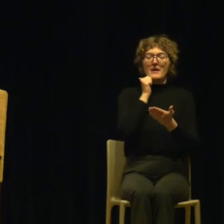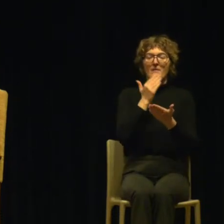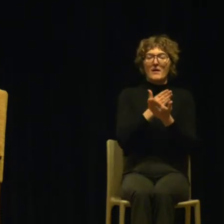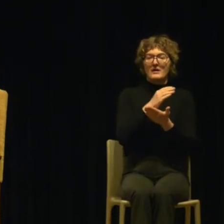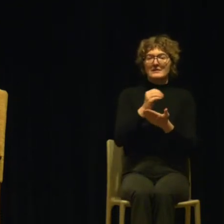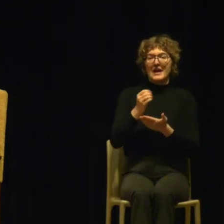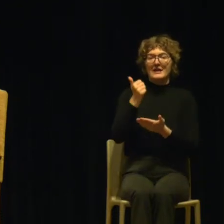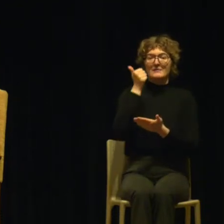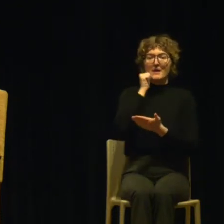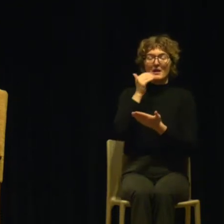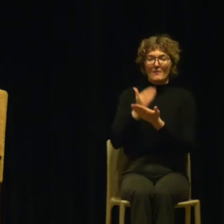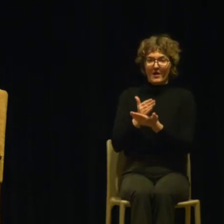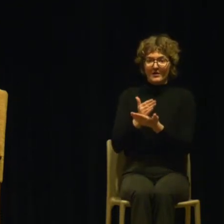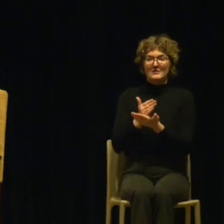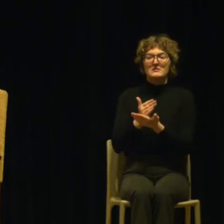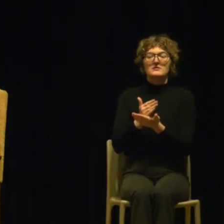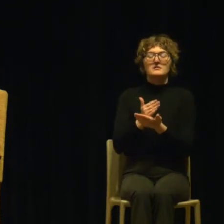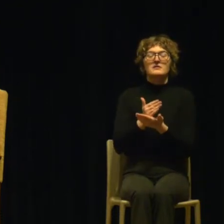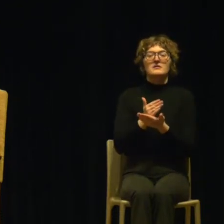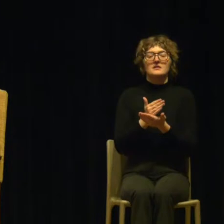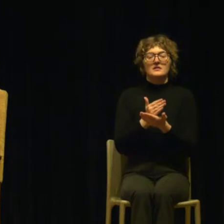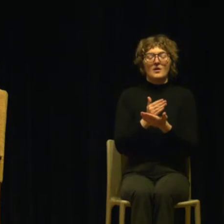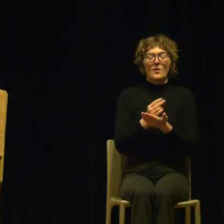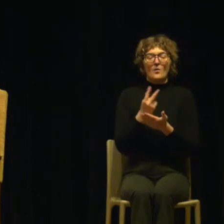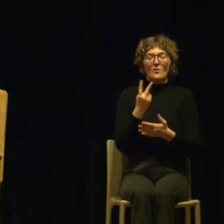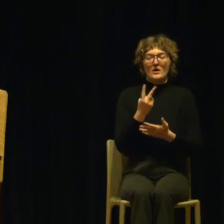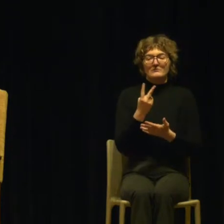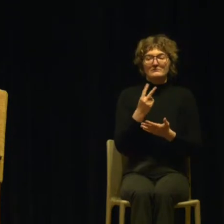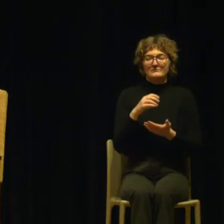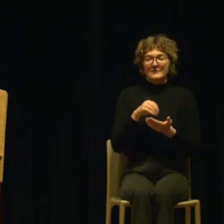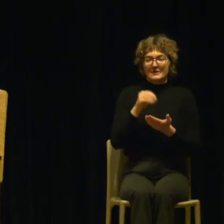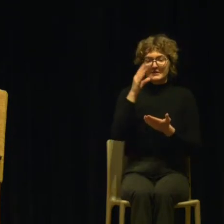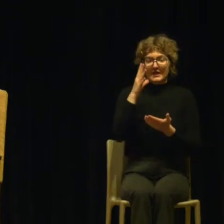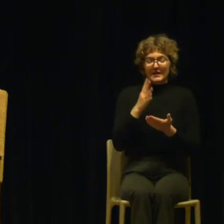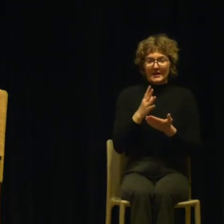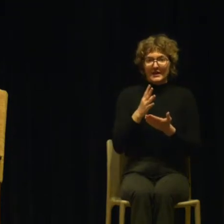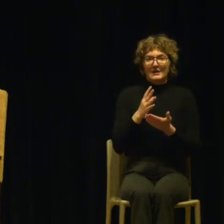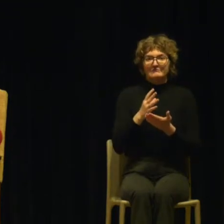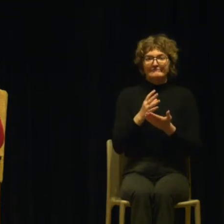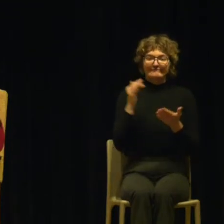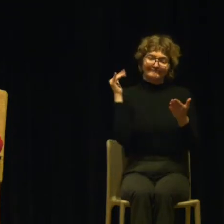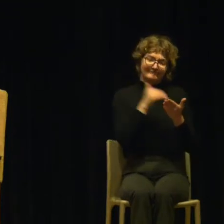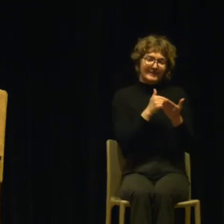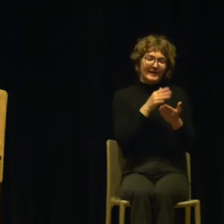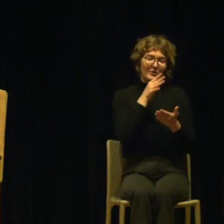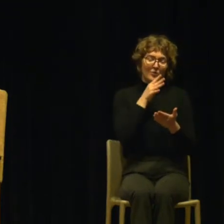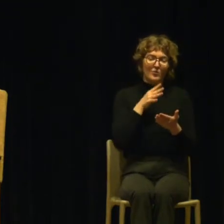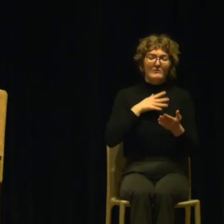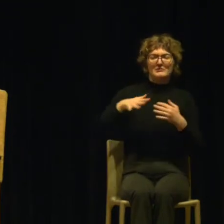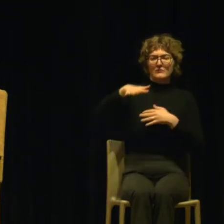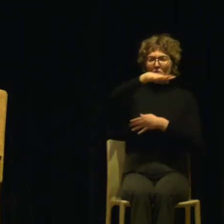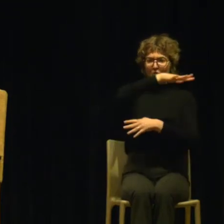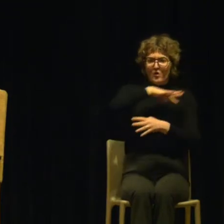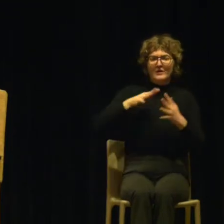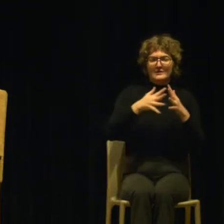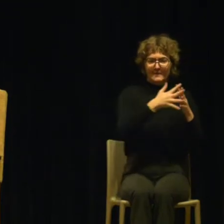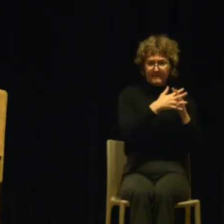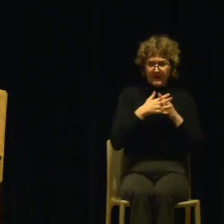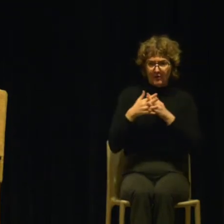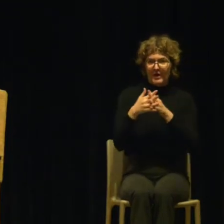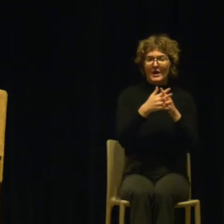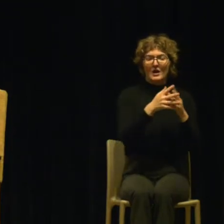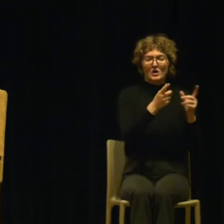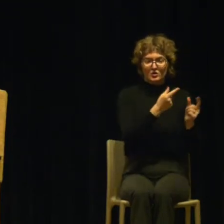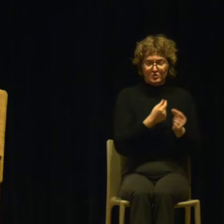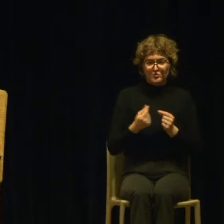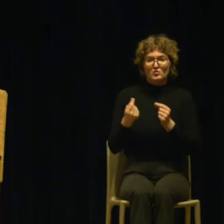something about one of the studies. There's a study called the Study of Women Across the Nation. And what they did is